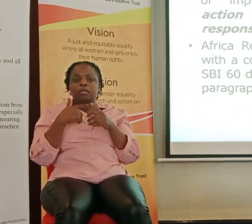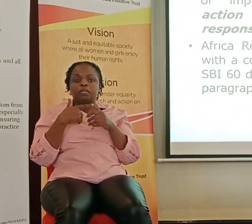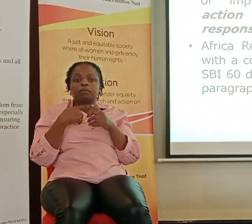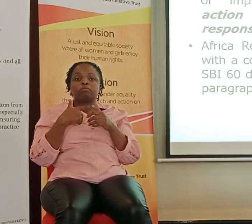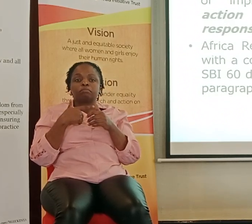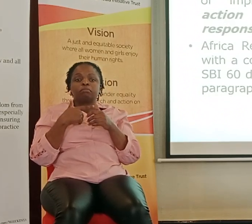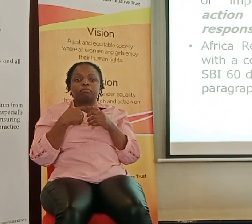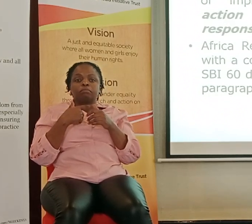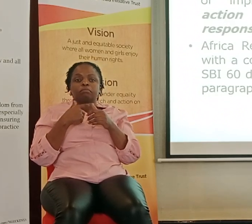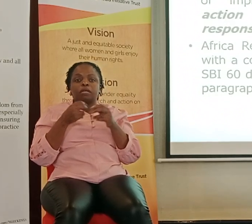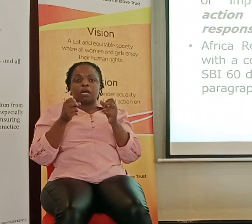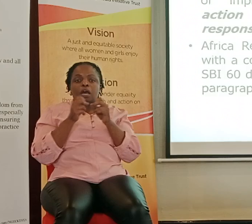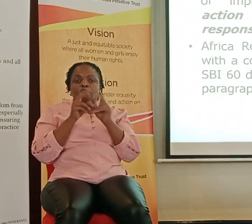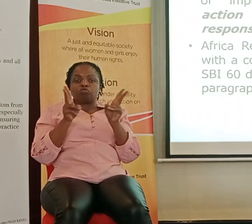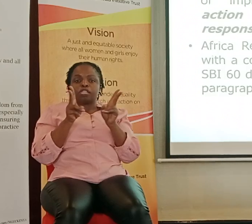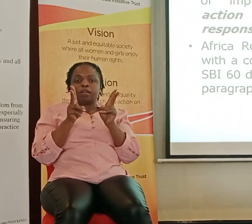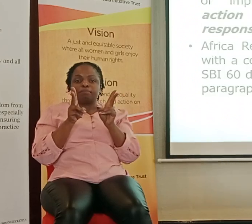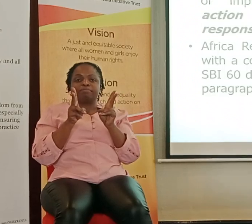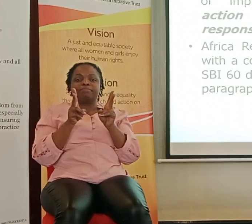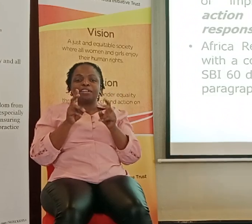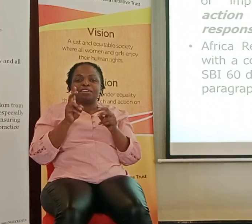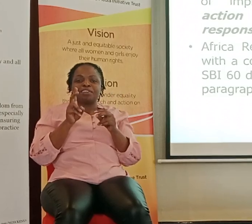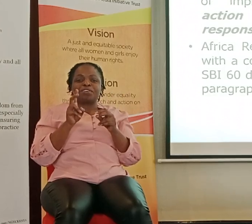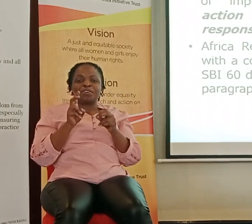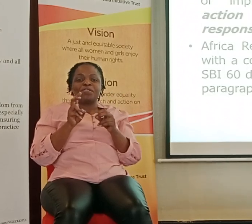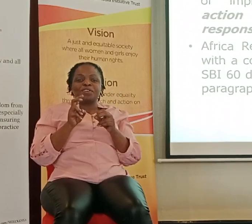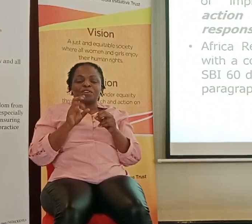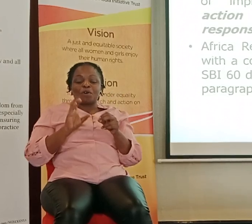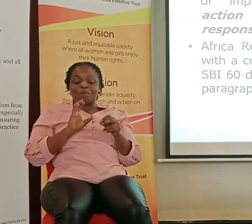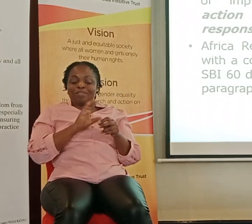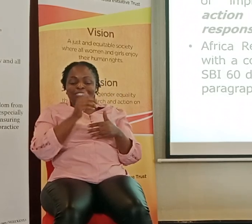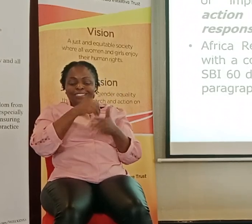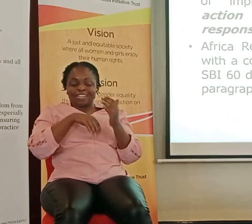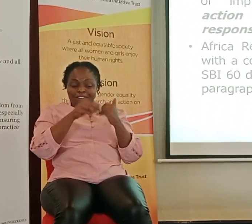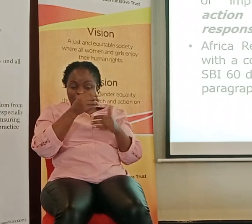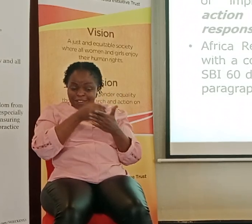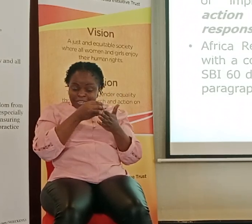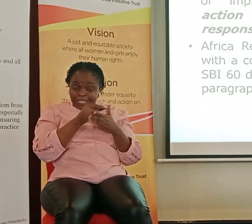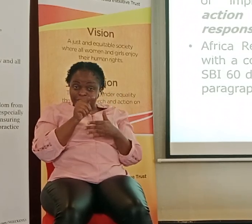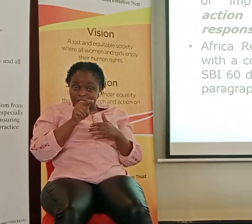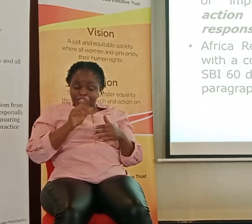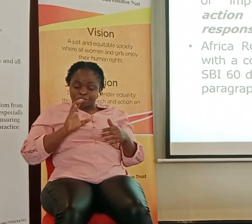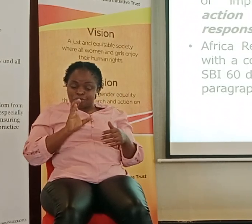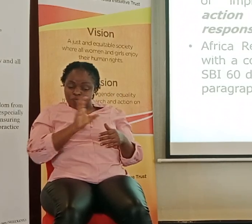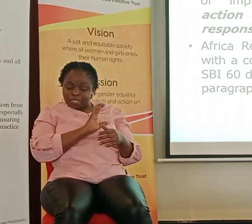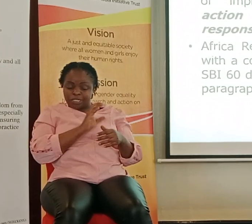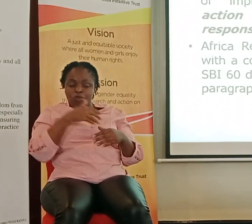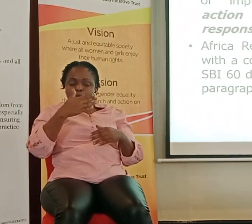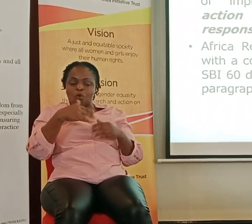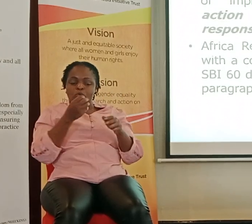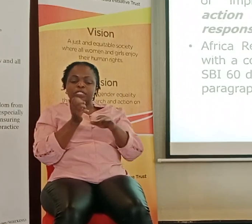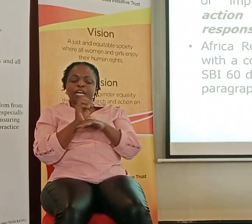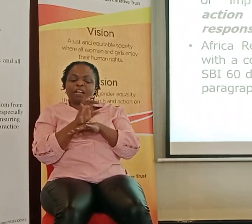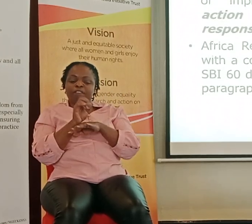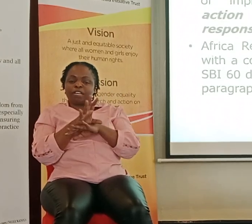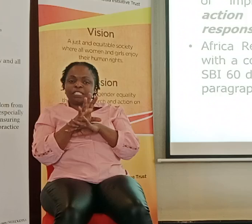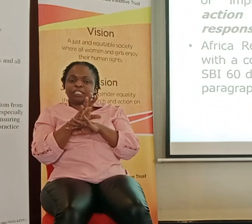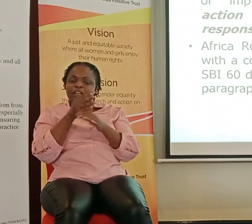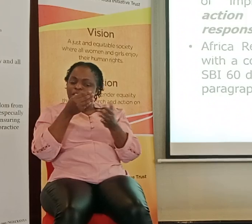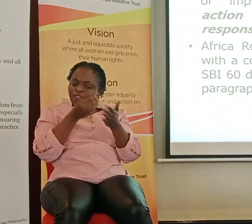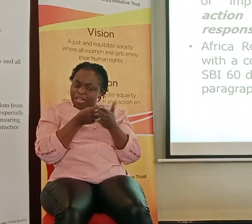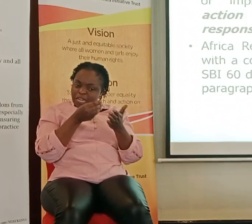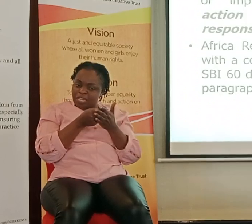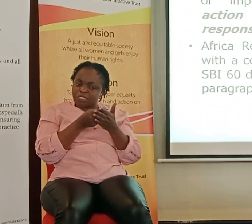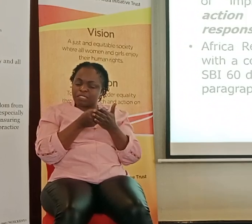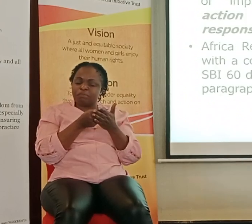Finance. And this is the committee usually responsible to advise the finance mechanisms